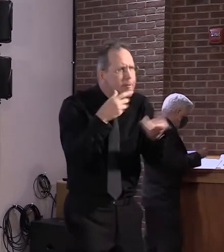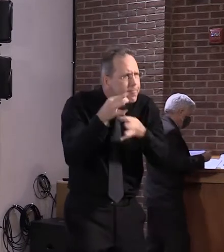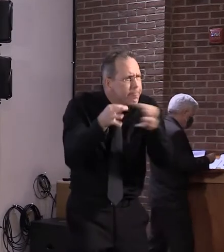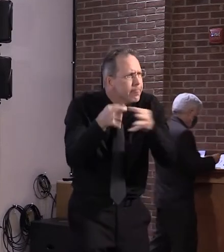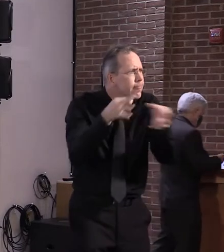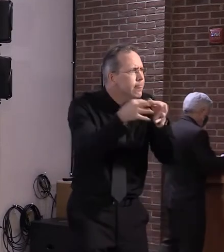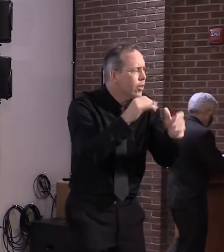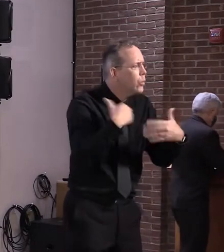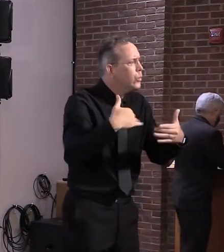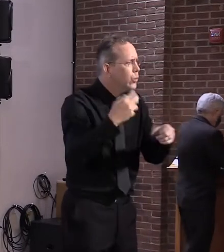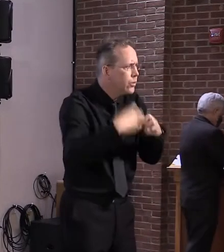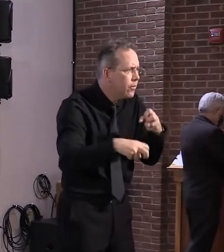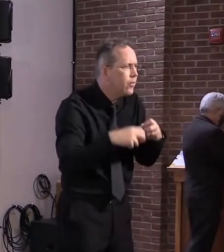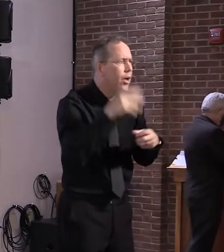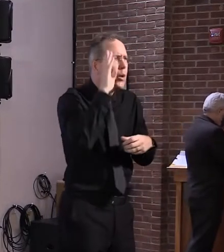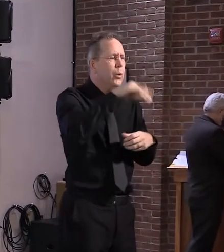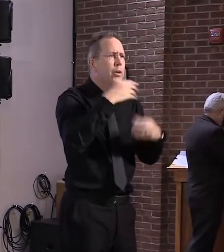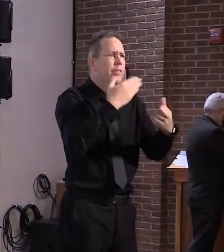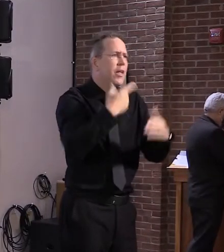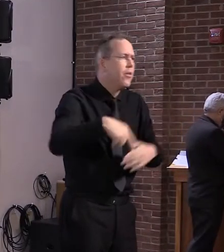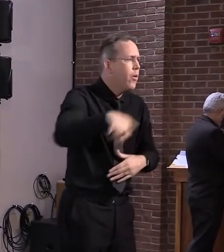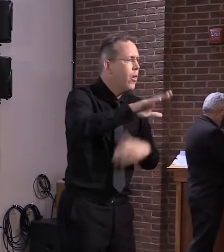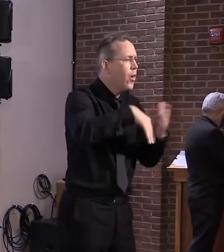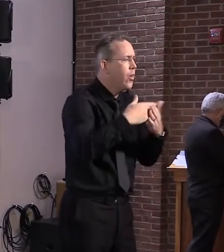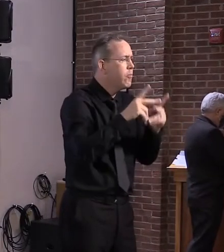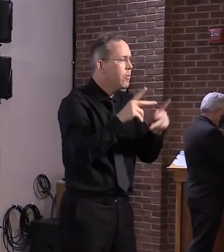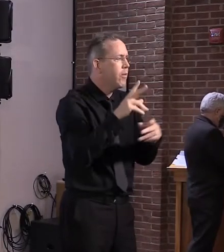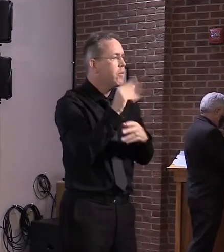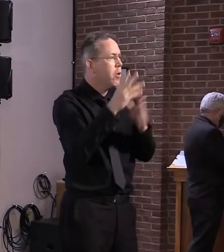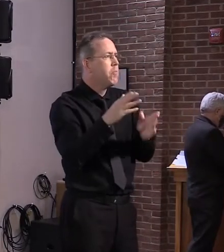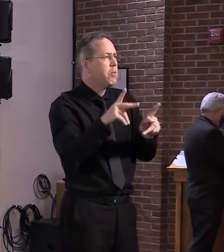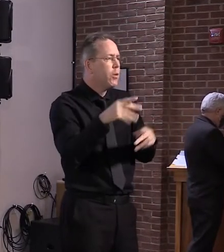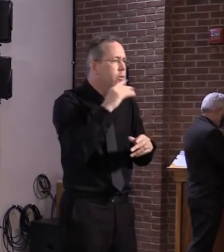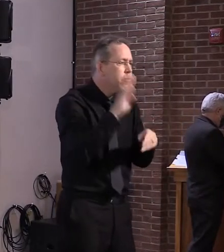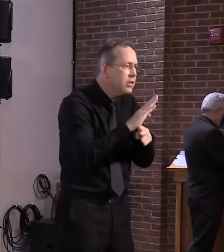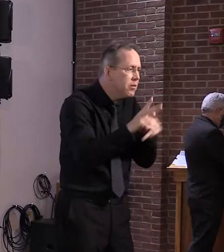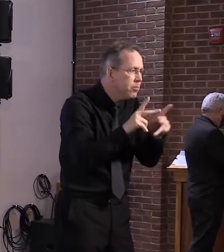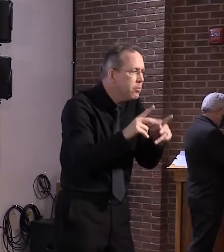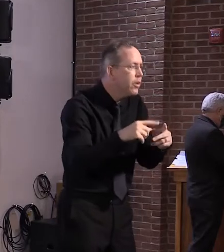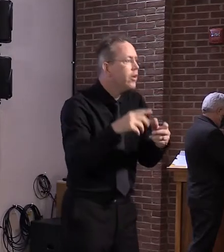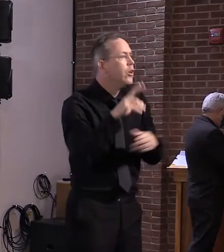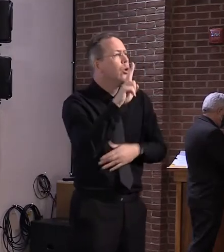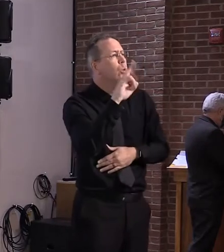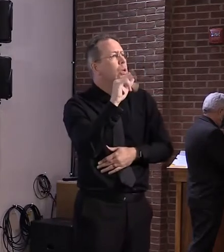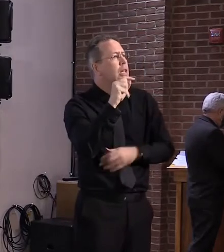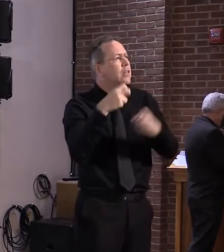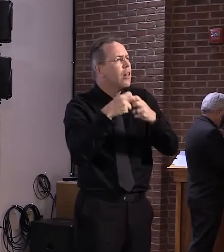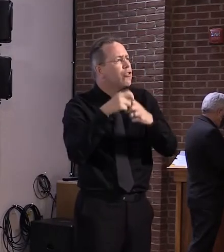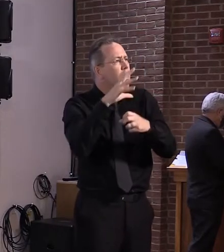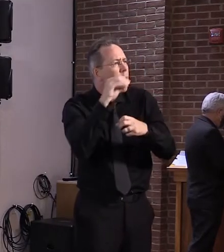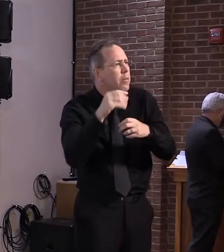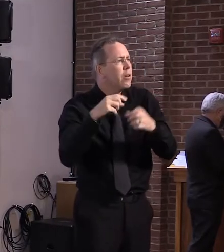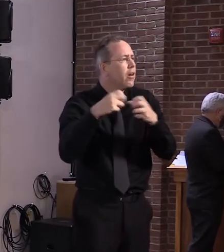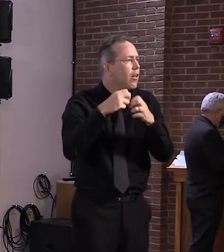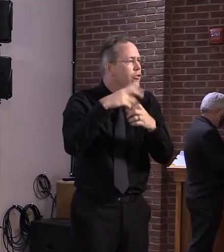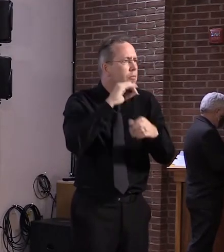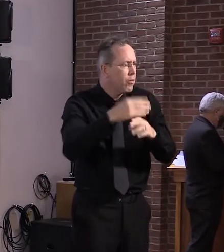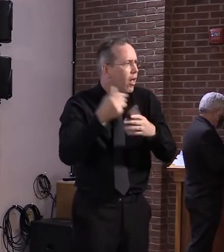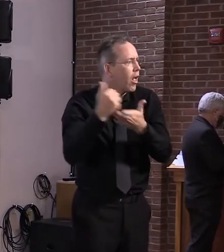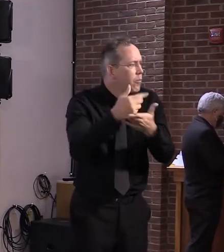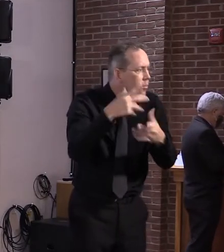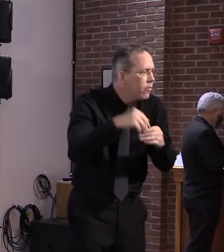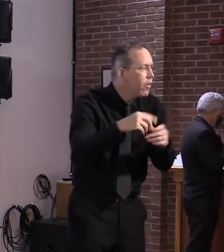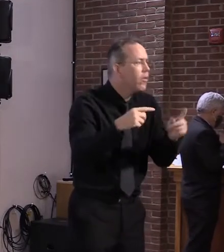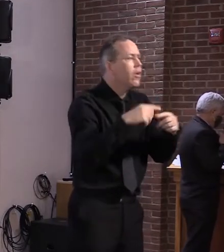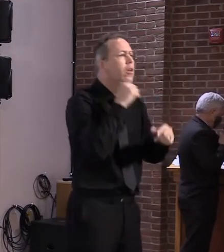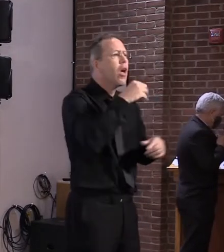all Vermonters, our business owners, utility companies, nonprofits, municipal leaders, and so many others who stepped up to